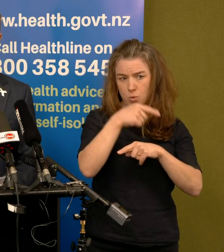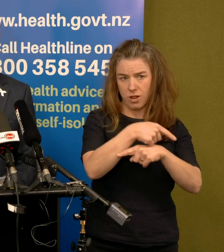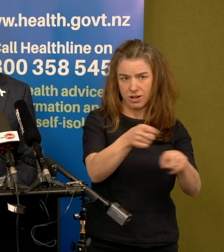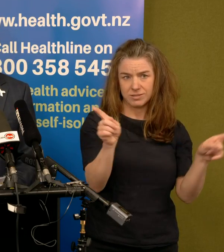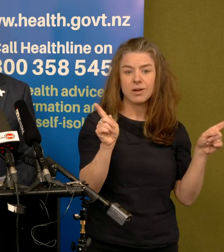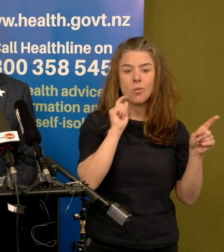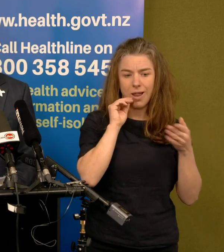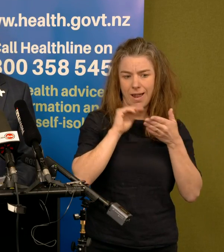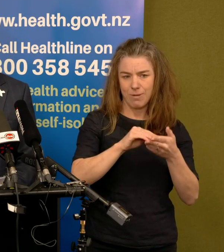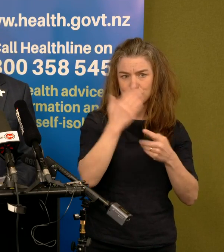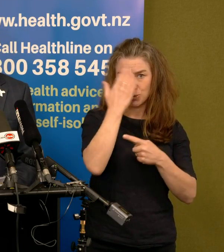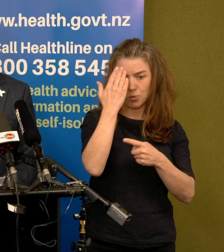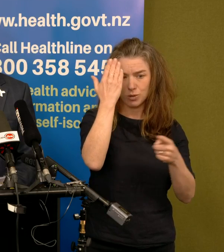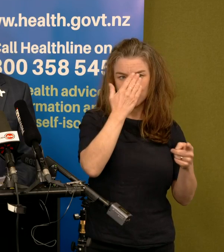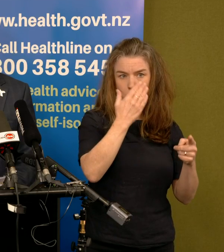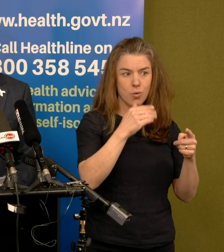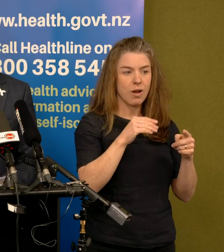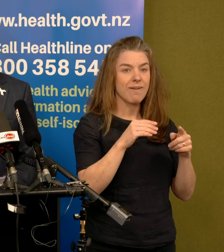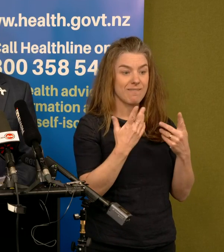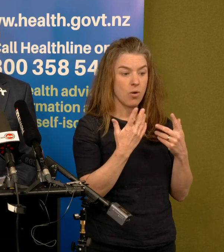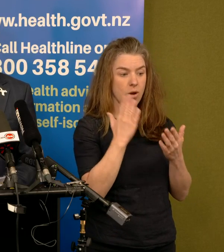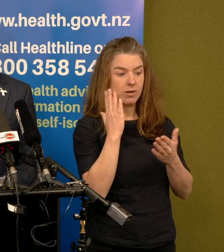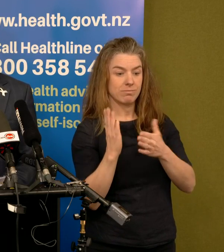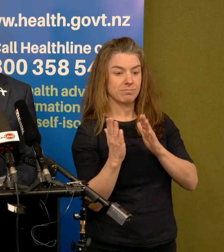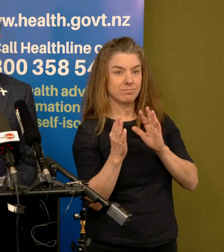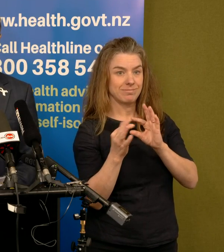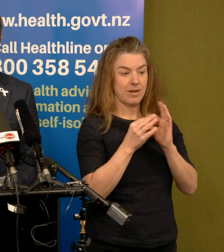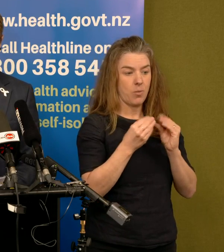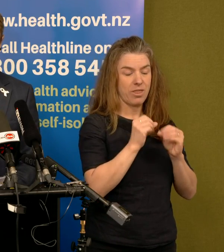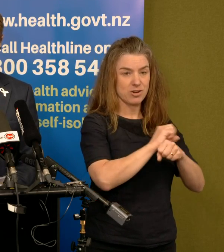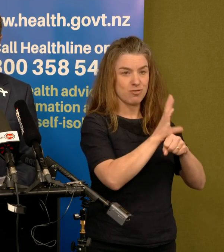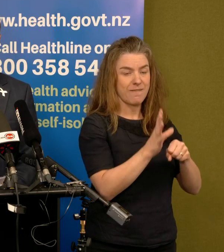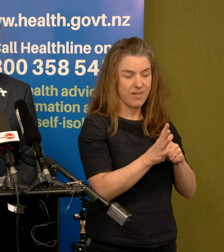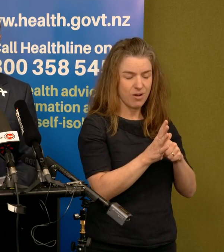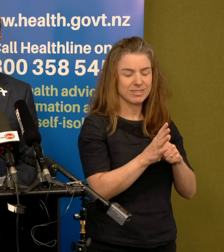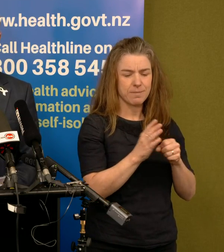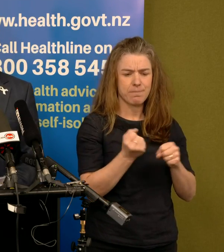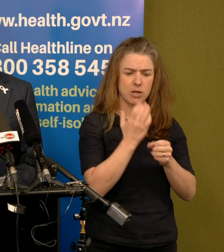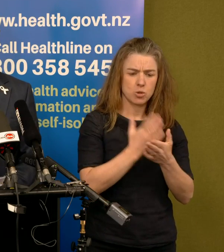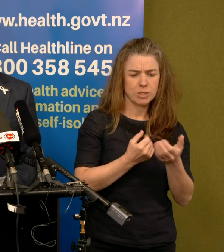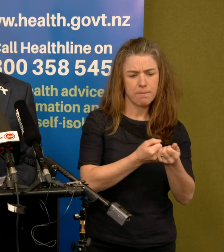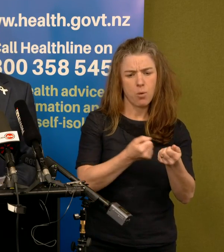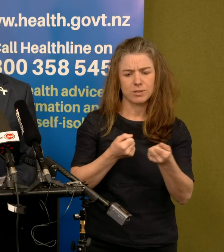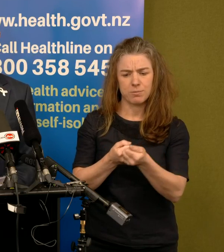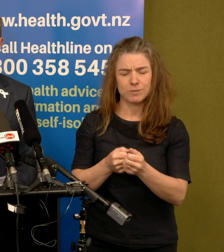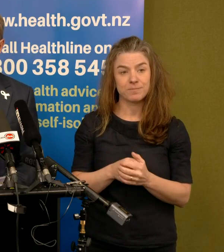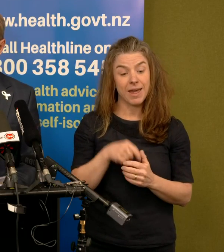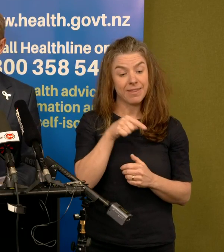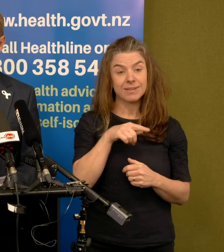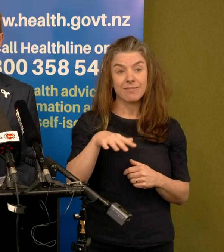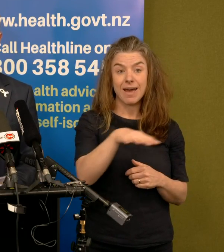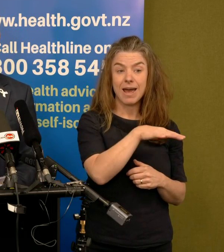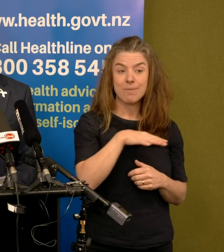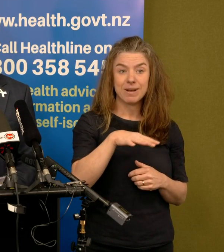schools to ensure they have appropriate advice and support. And finally, I just want to repeat what I said yesterday. This